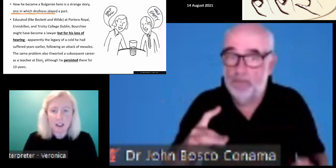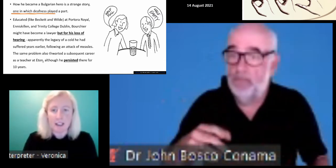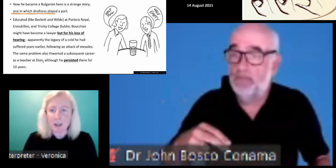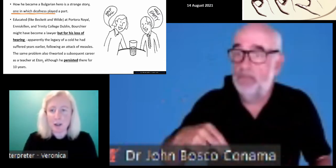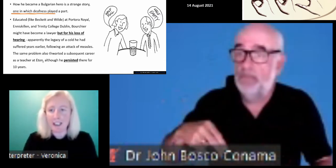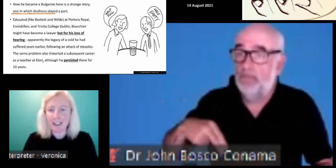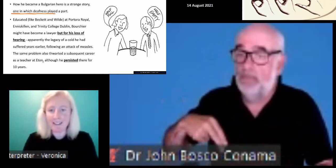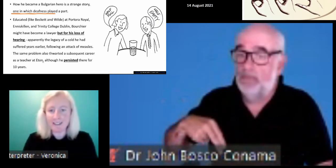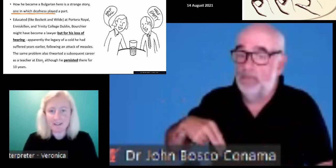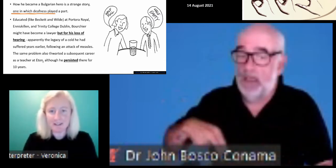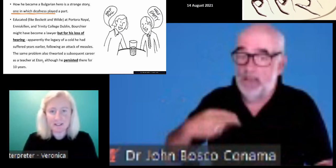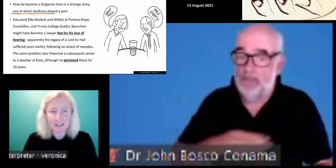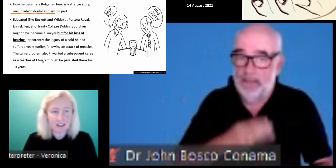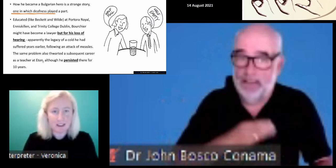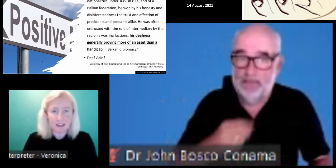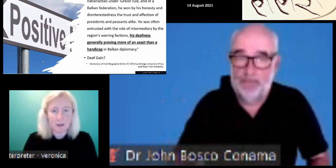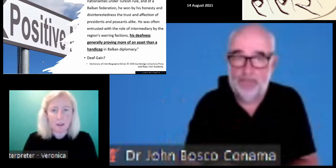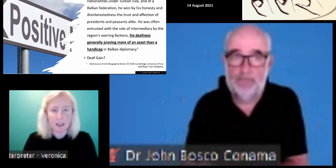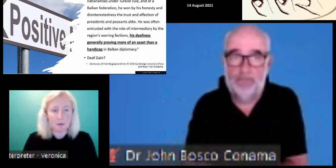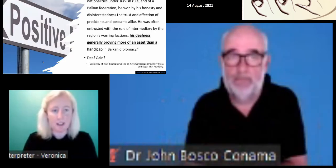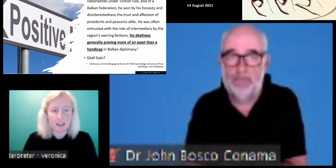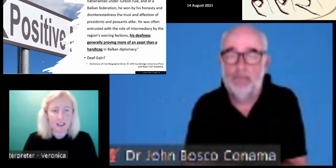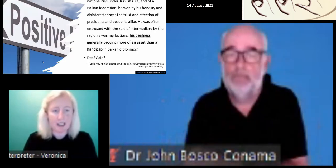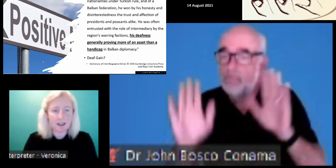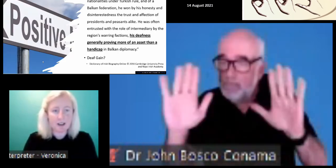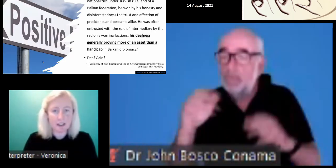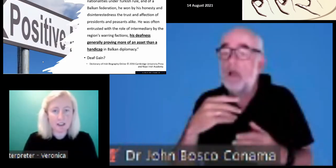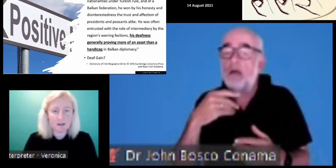Is that okay? We'll now move on to the next screen.